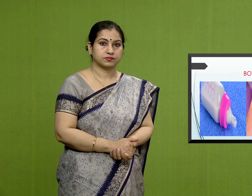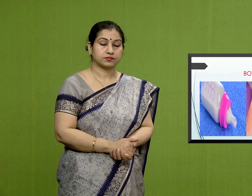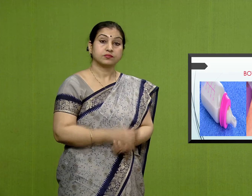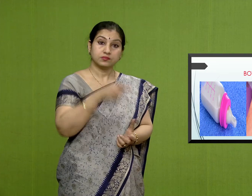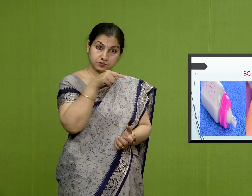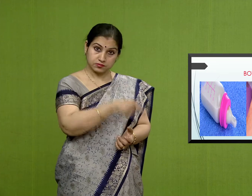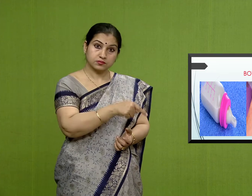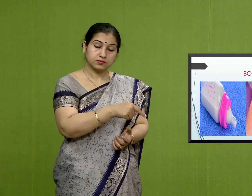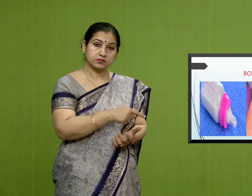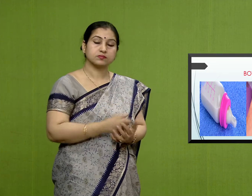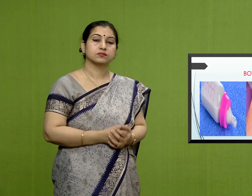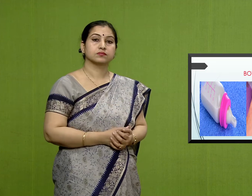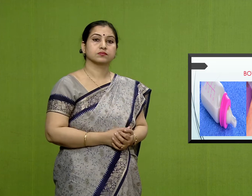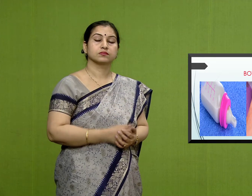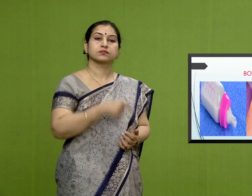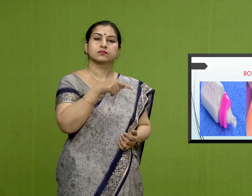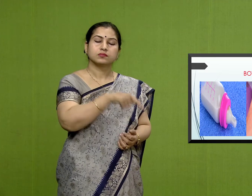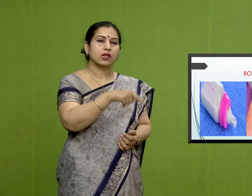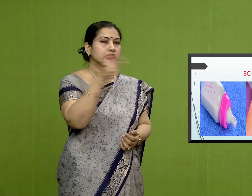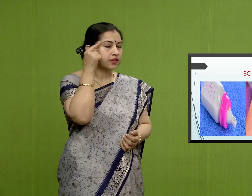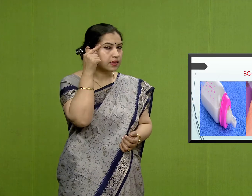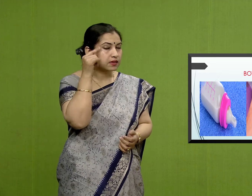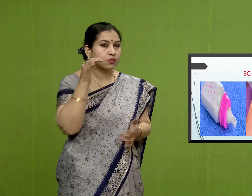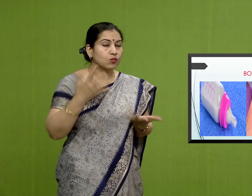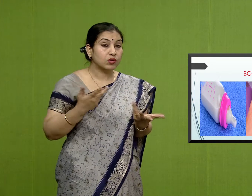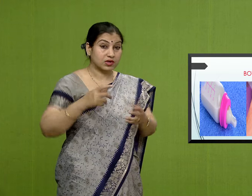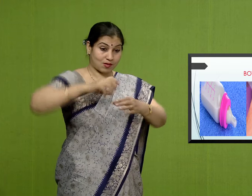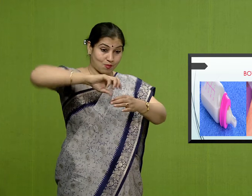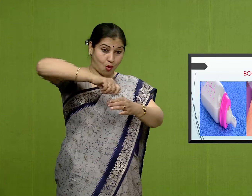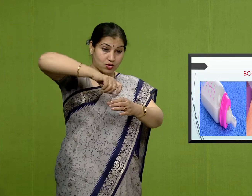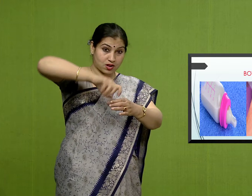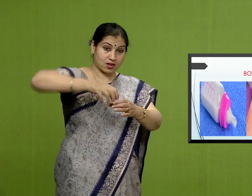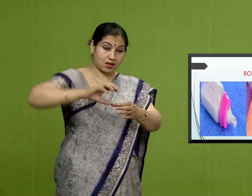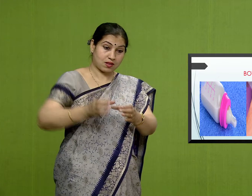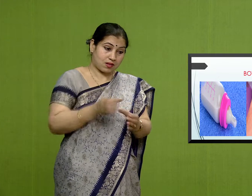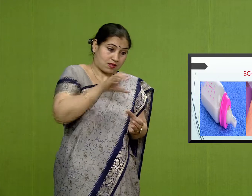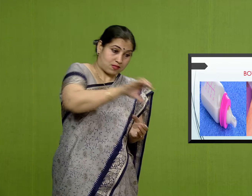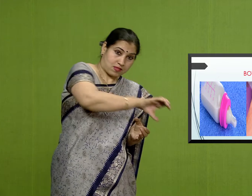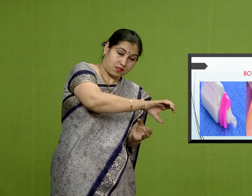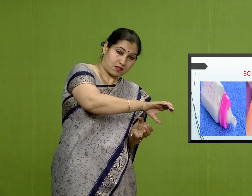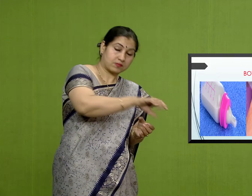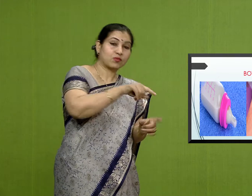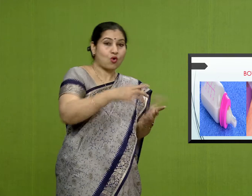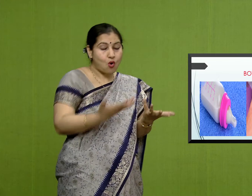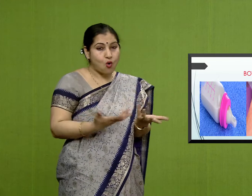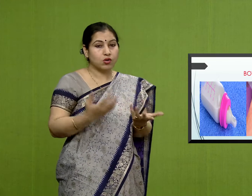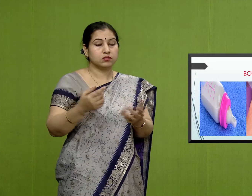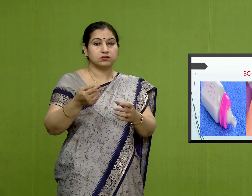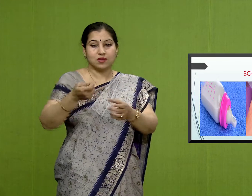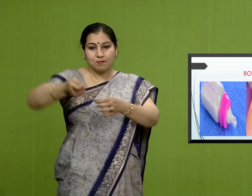Hence, it is concept of bottle feeding or formula feeding.